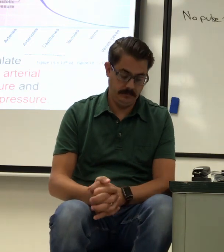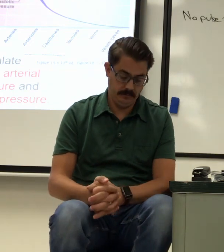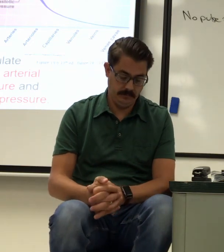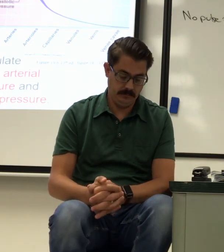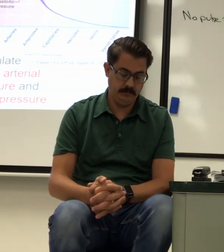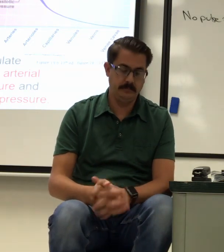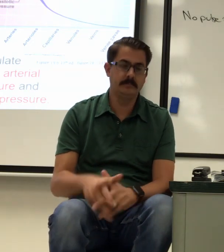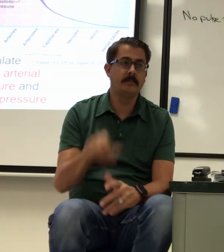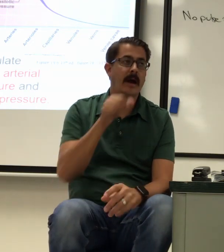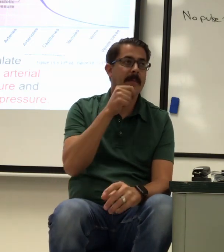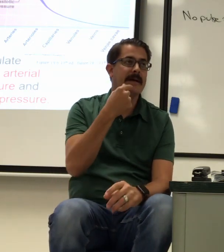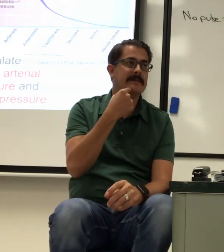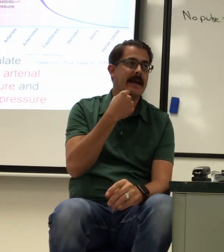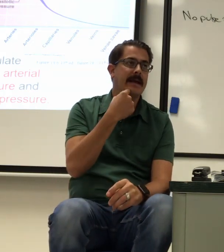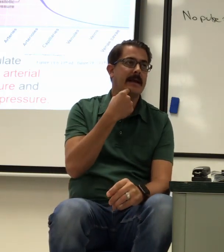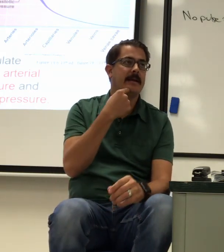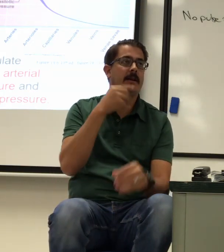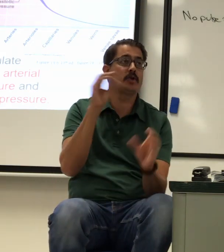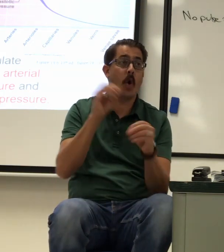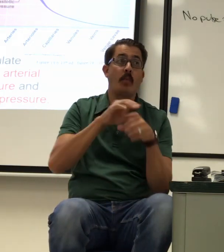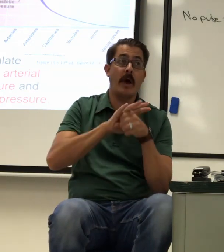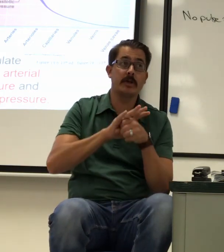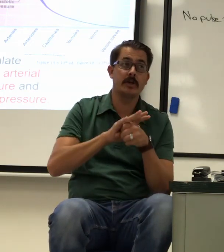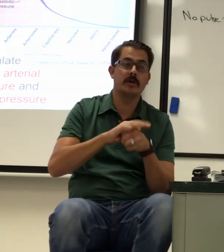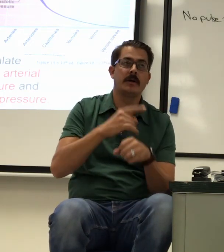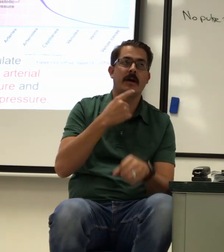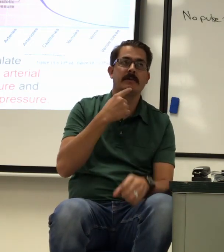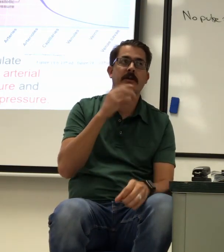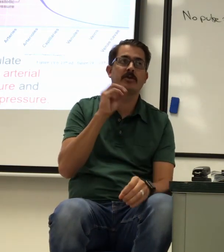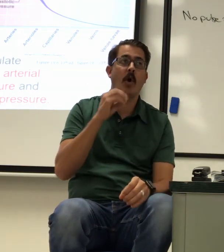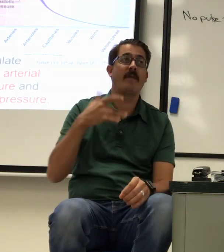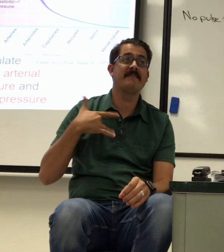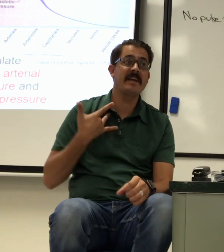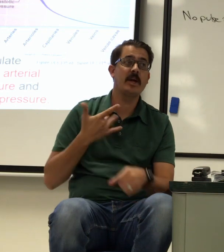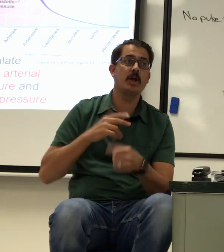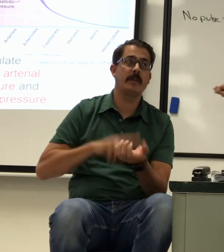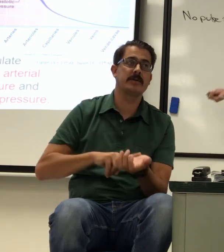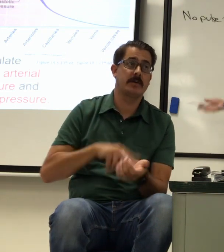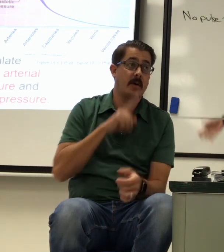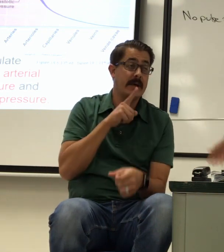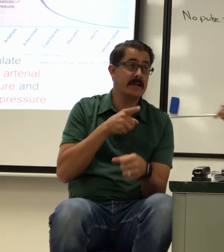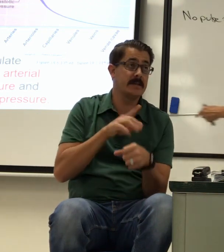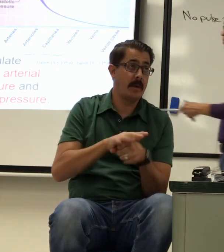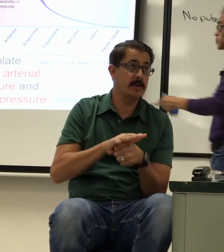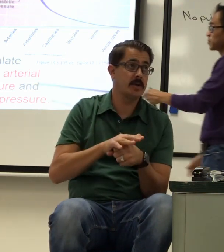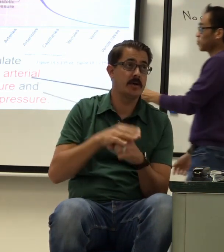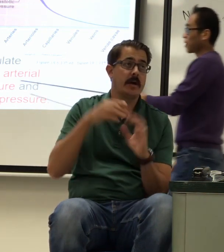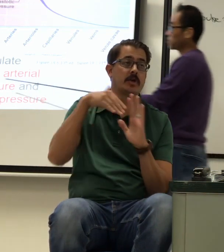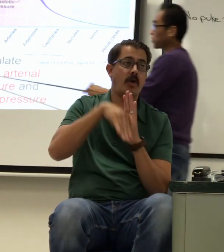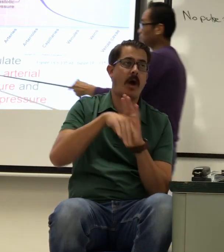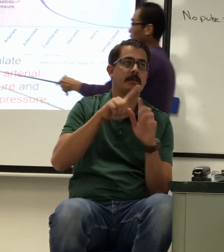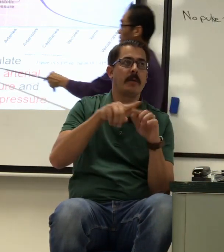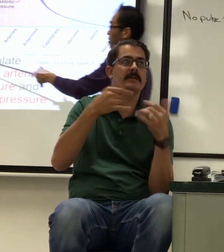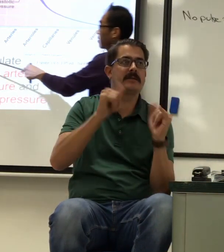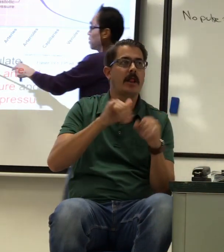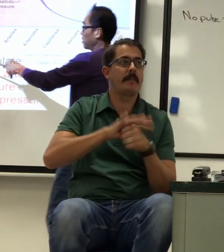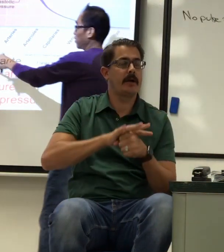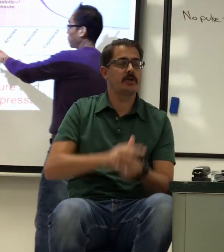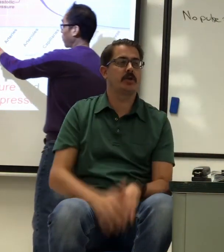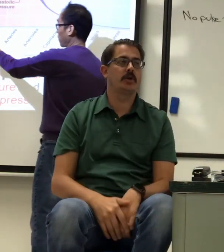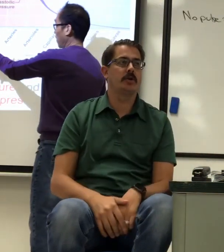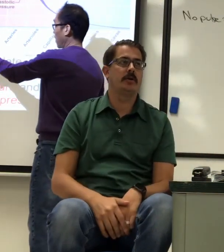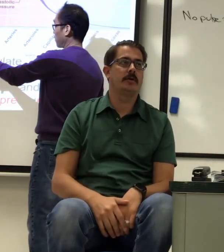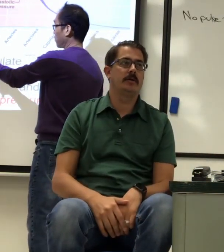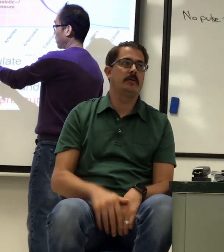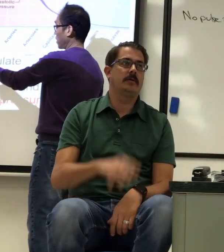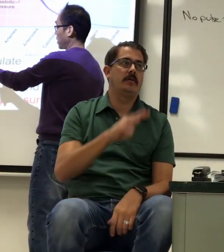I'm not saying there's no pressure. I'm saying there's no pulse pressure. There's pressure. It does drop, but there's still pressure. You